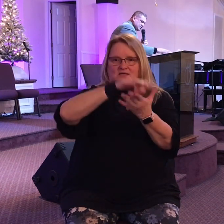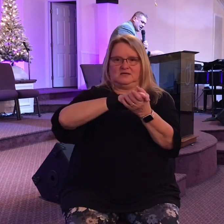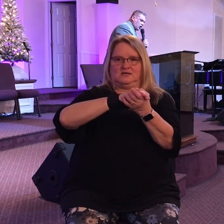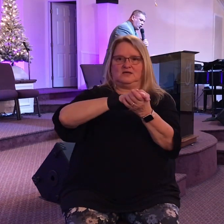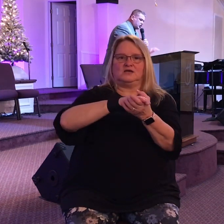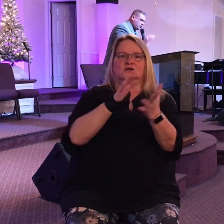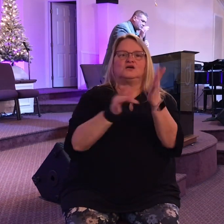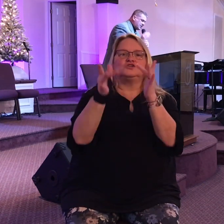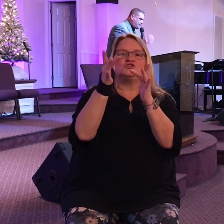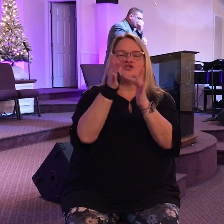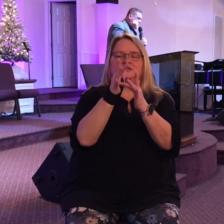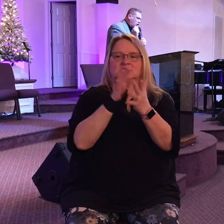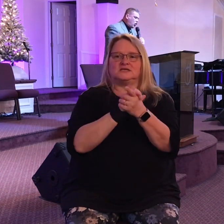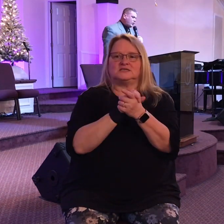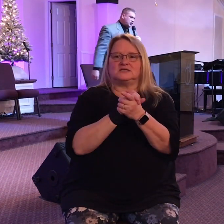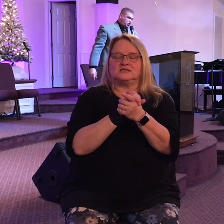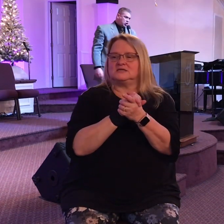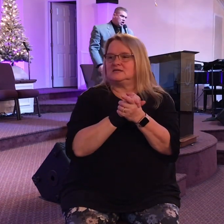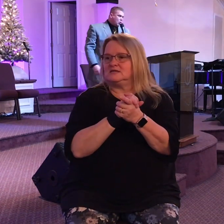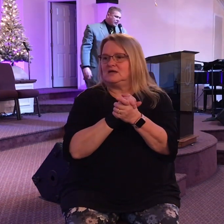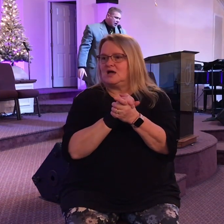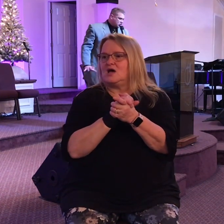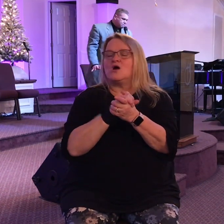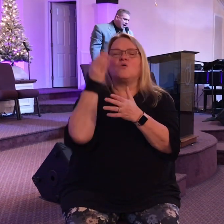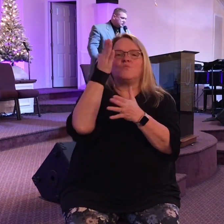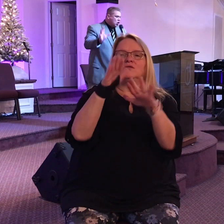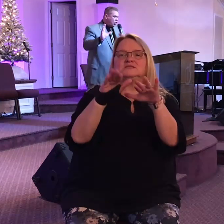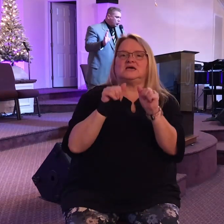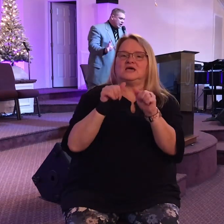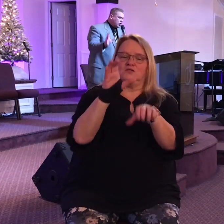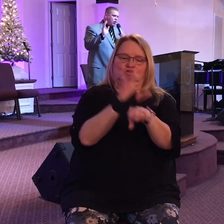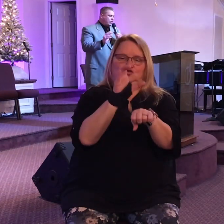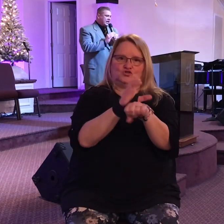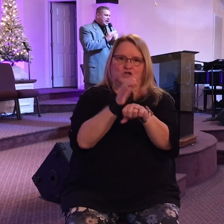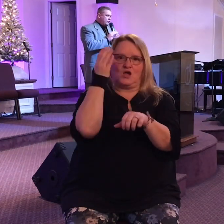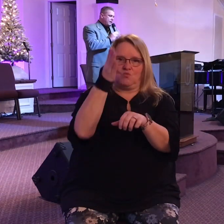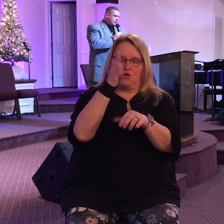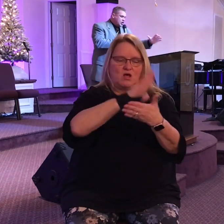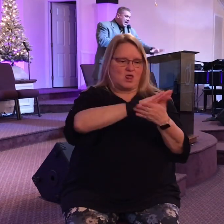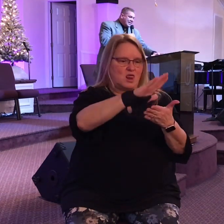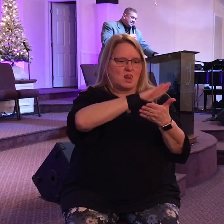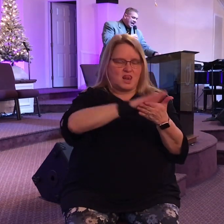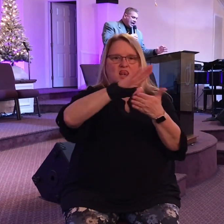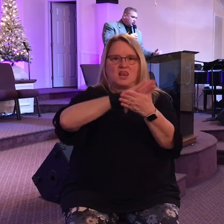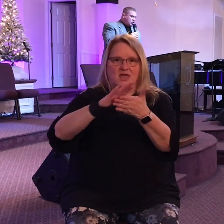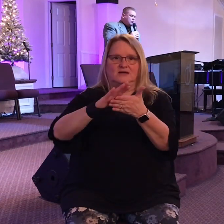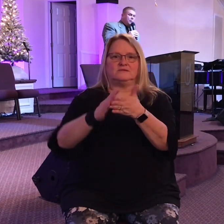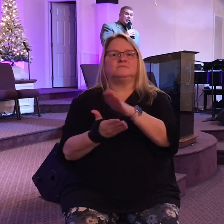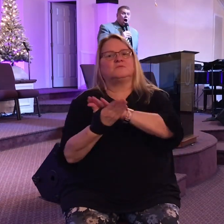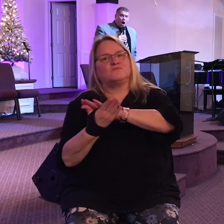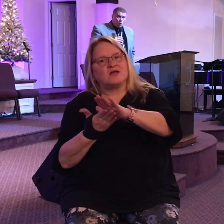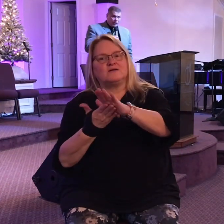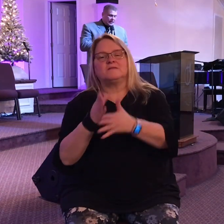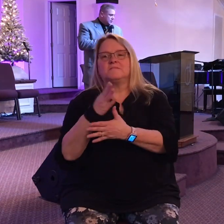to present her to himself as a glorious church without spot or wrinkle or any other blemish. Instead, she